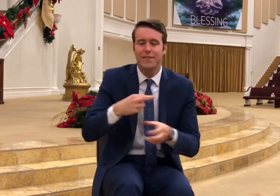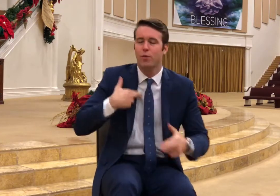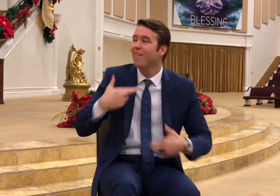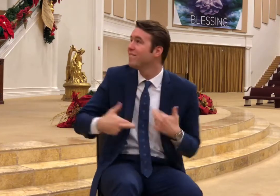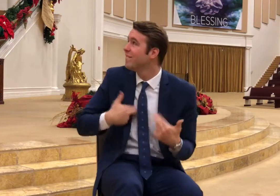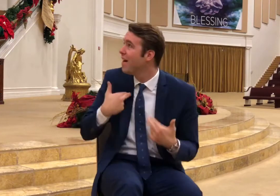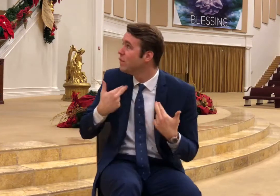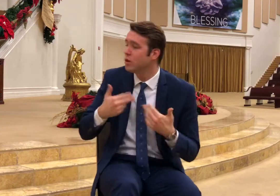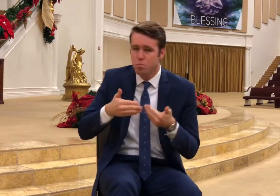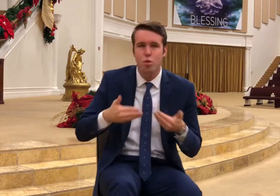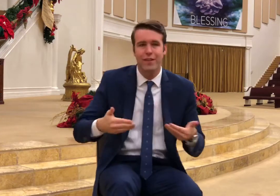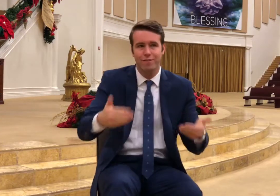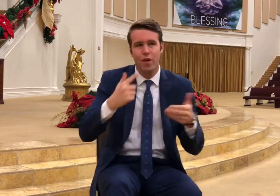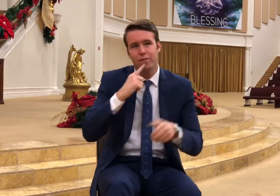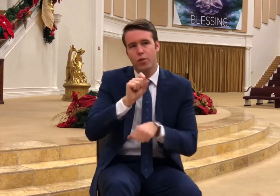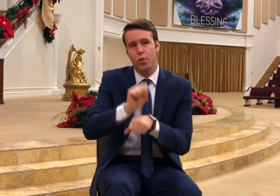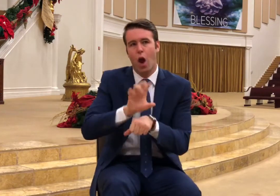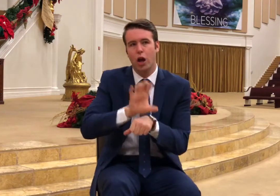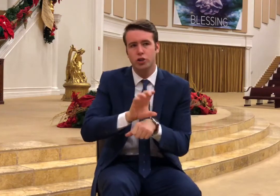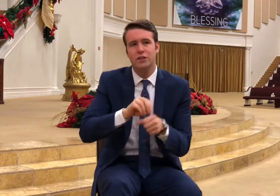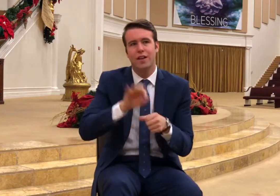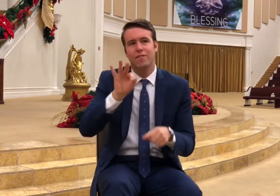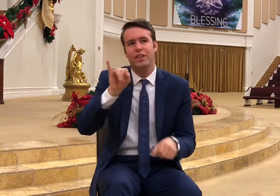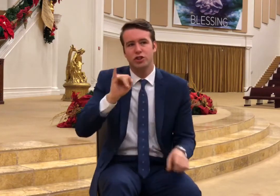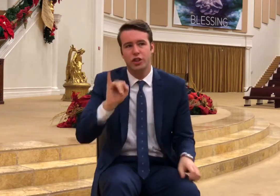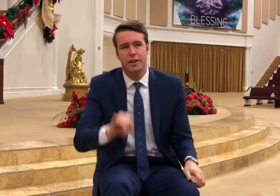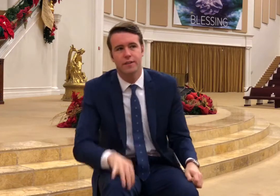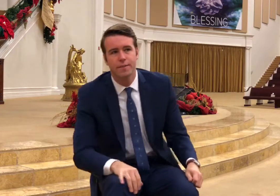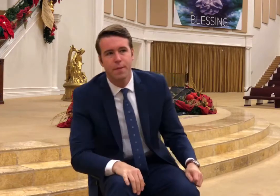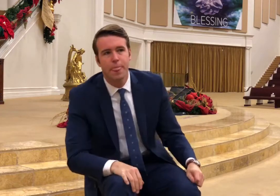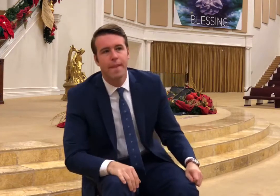revival moving forward for the Rock Church of Fiji.